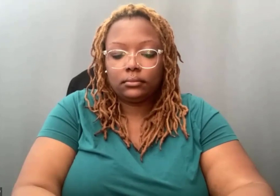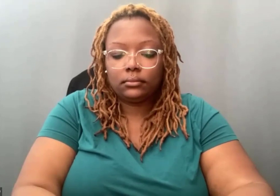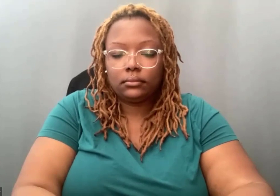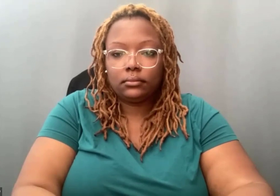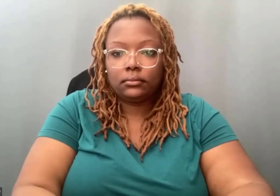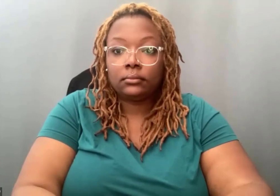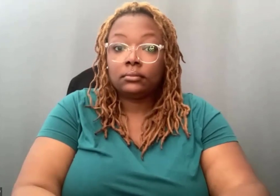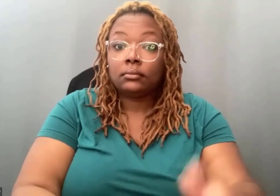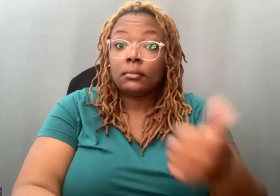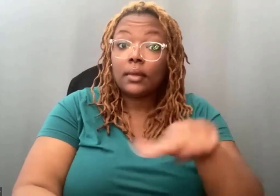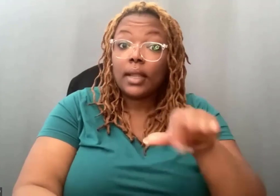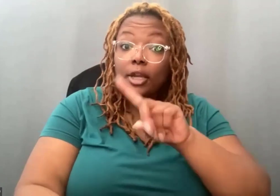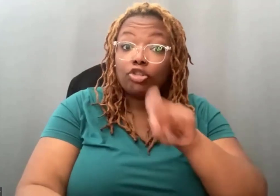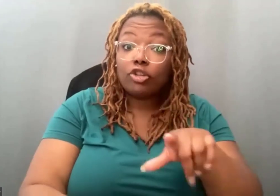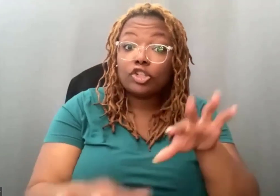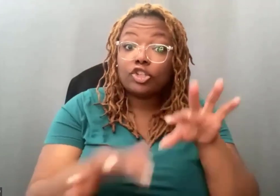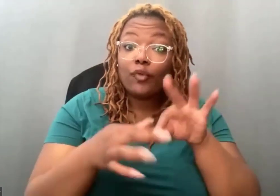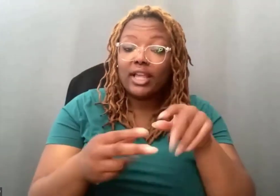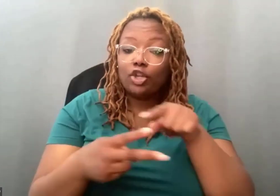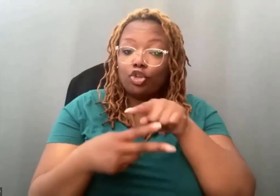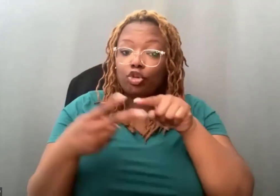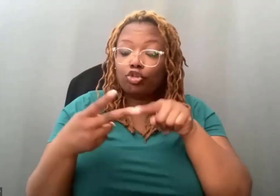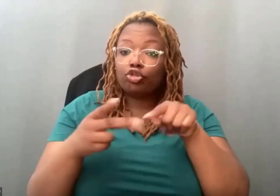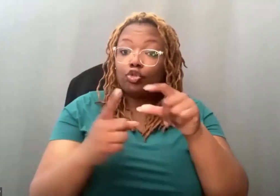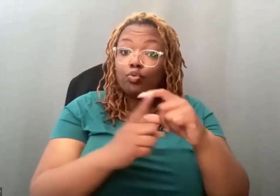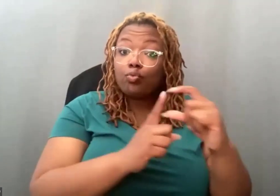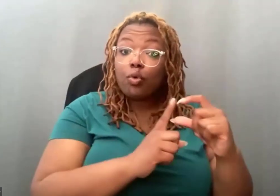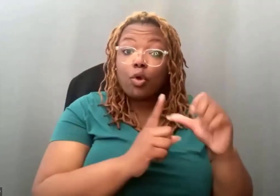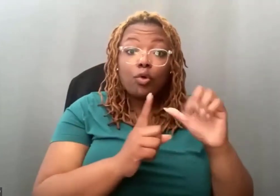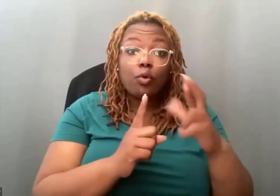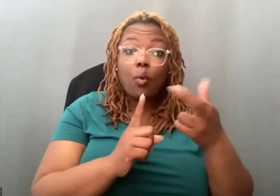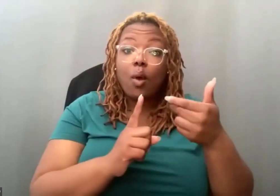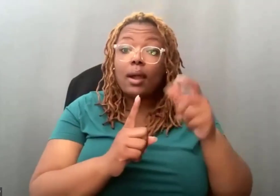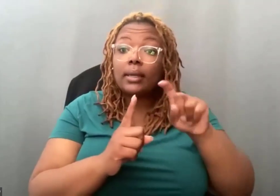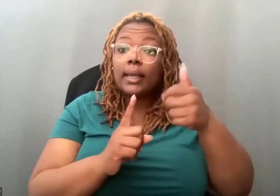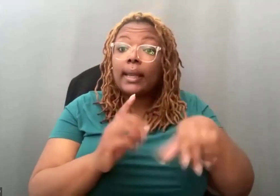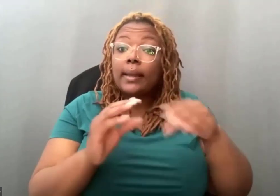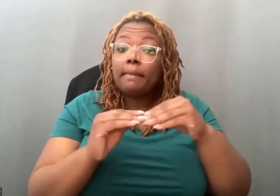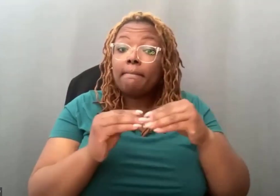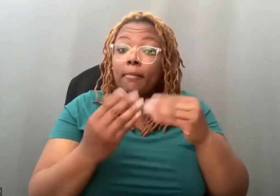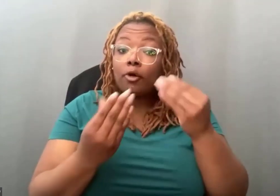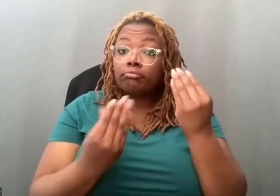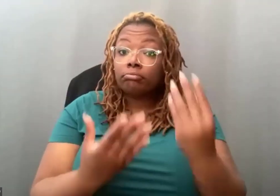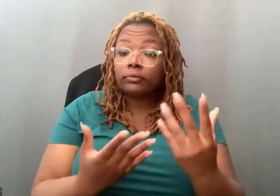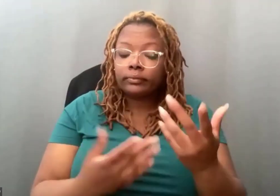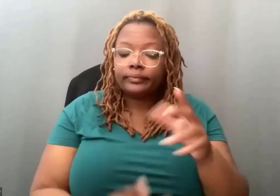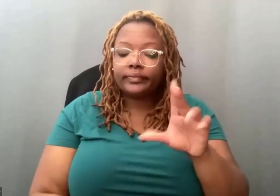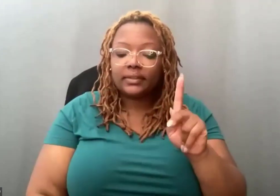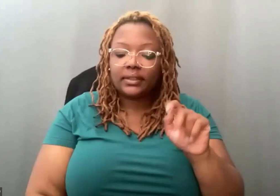Do you have any questions on the terms or would like additional input? Okay, Kat, thank you.